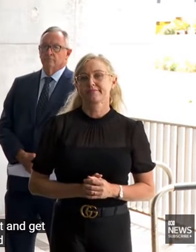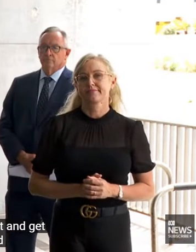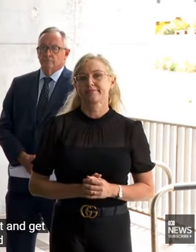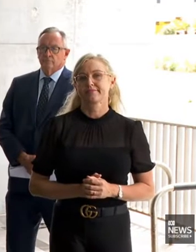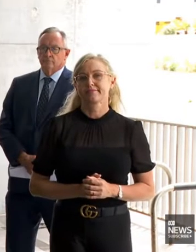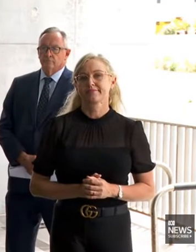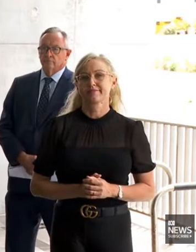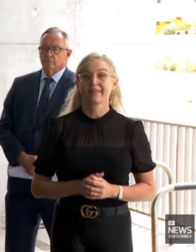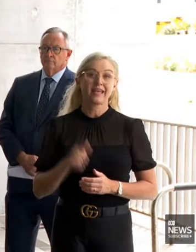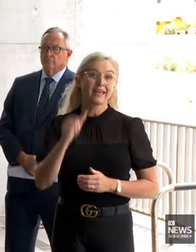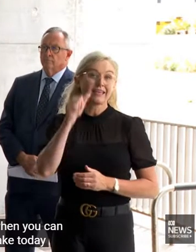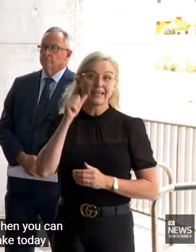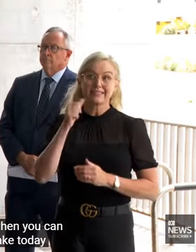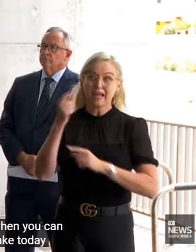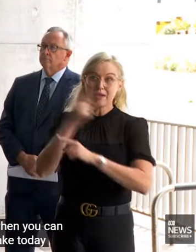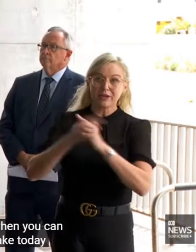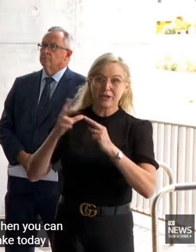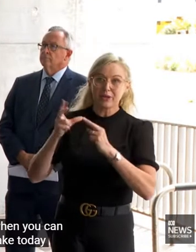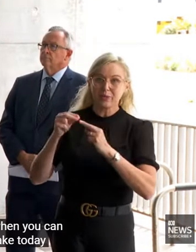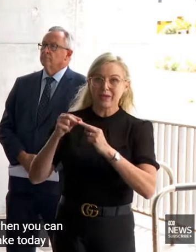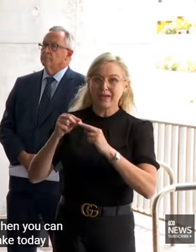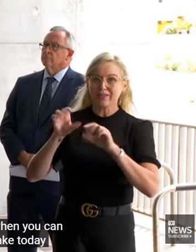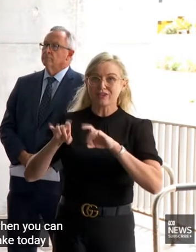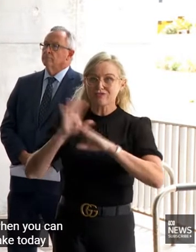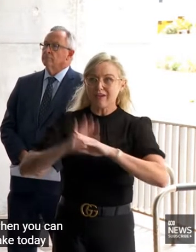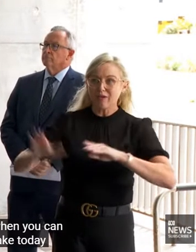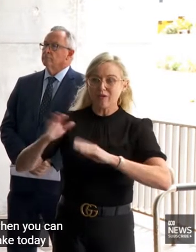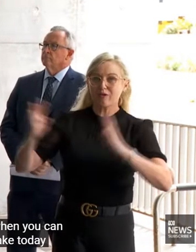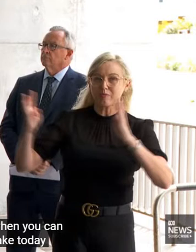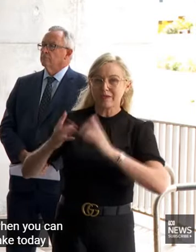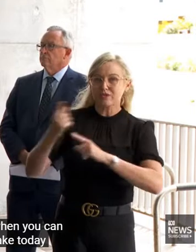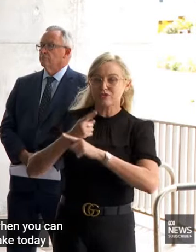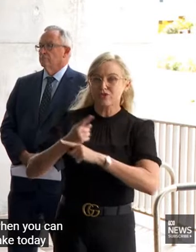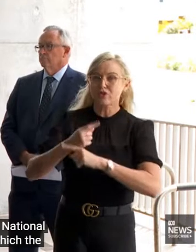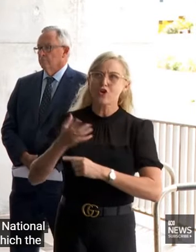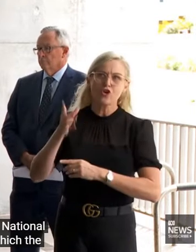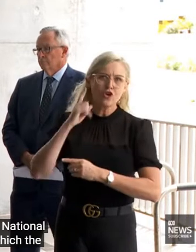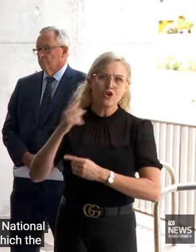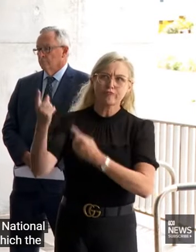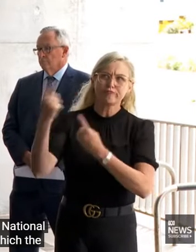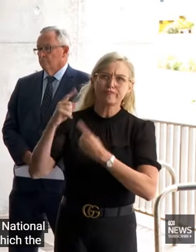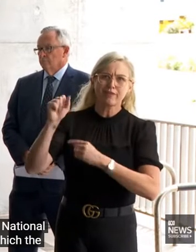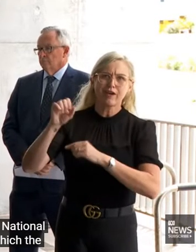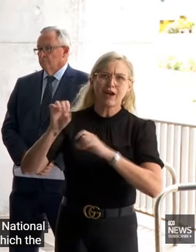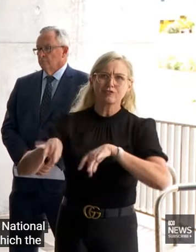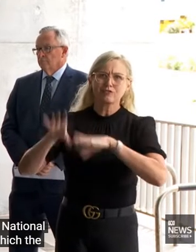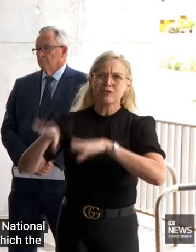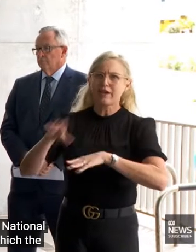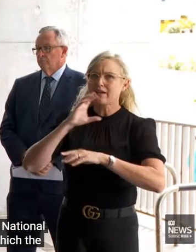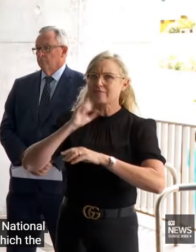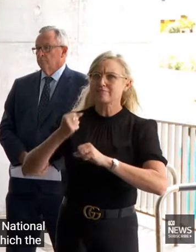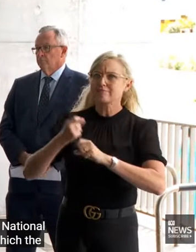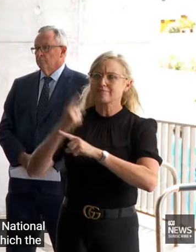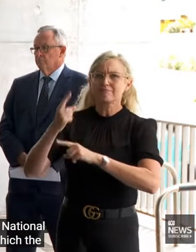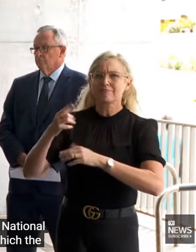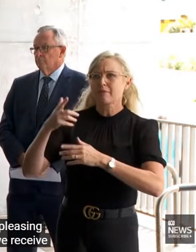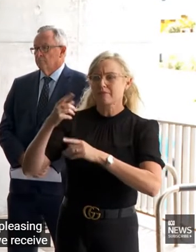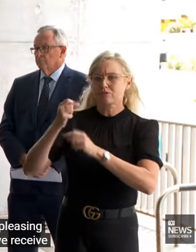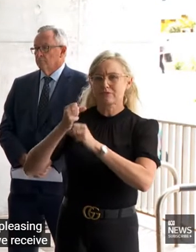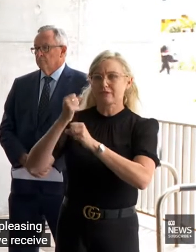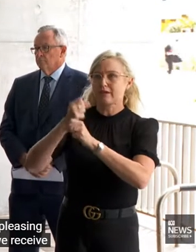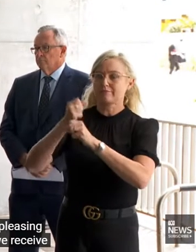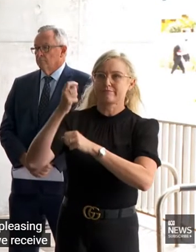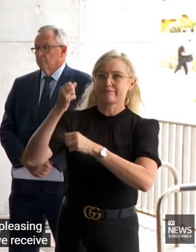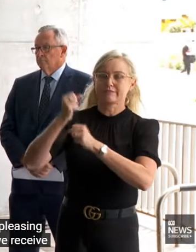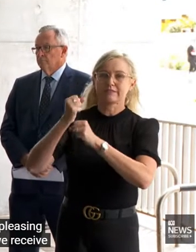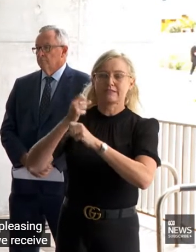through National Cabinet yesterday, which the early signs are very pleasing, and from the advice that we received from the Chief Health Officer, Dr. Kerry Chan, this morning,